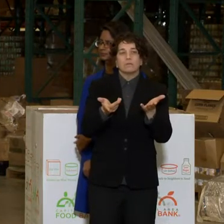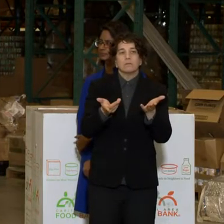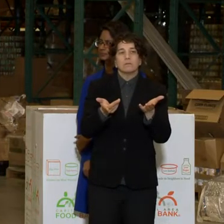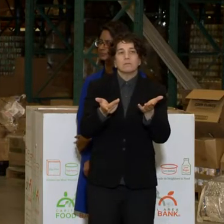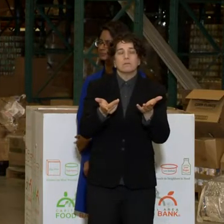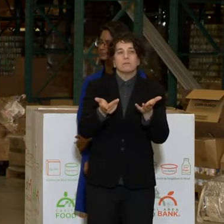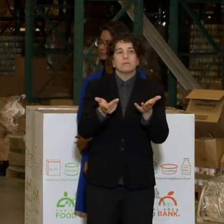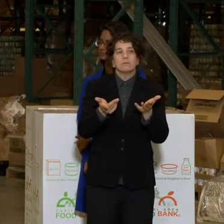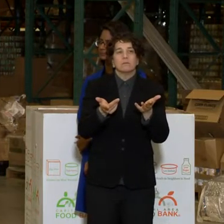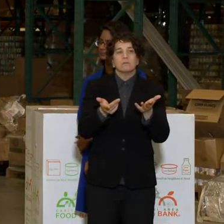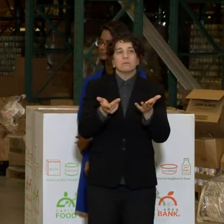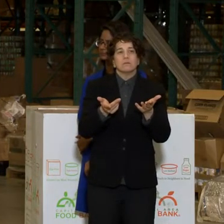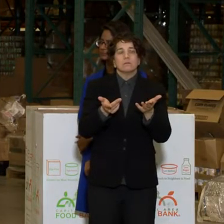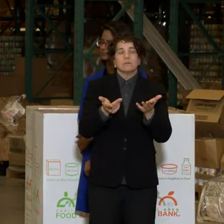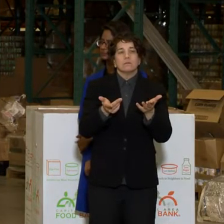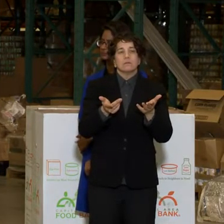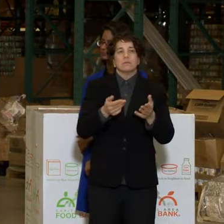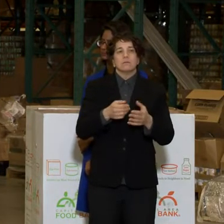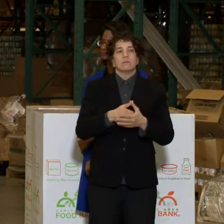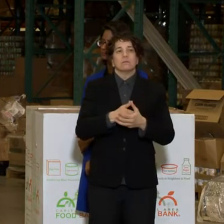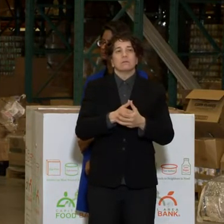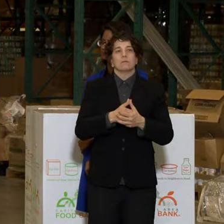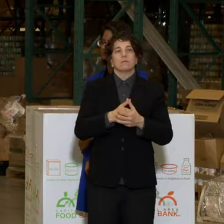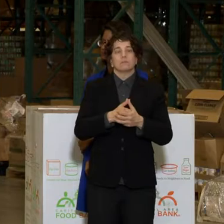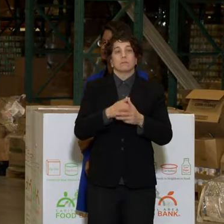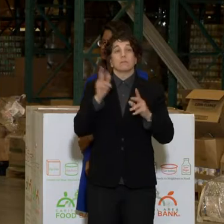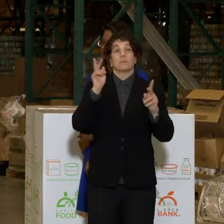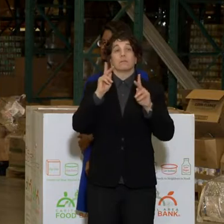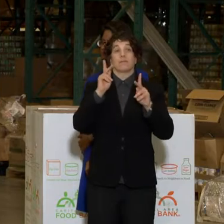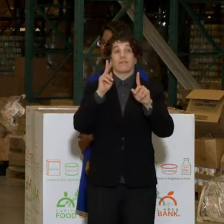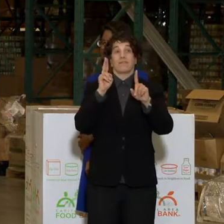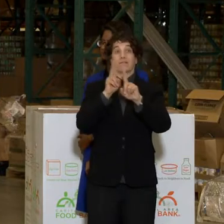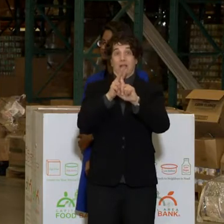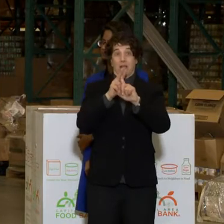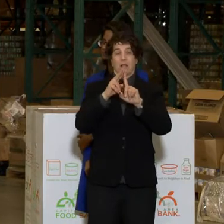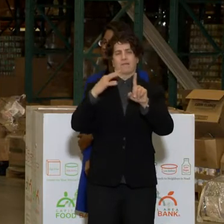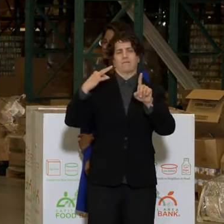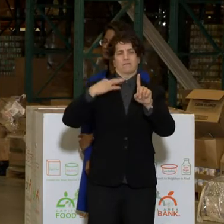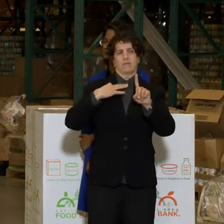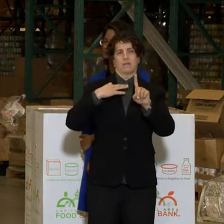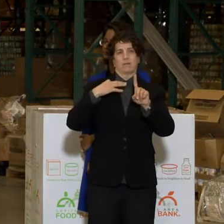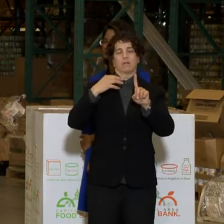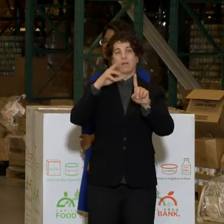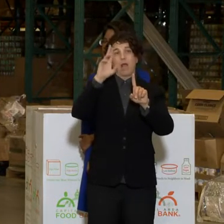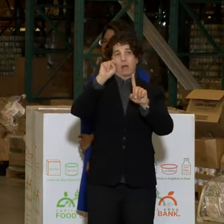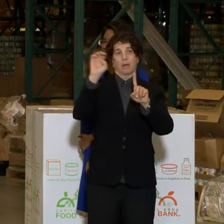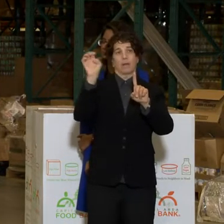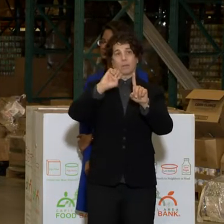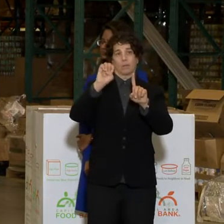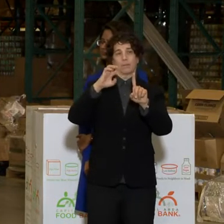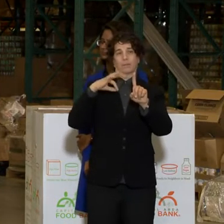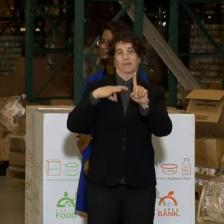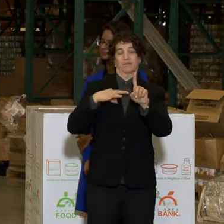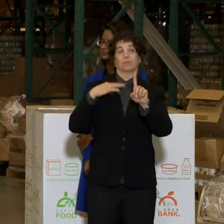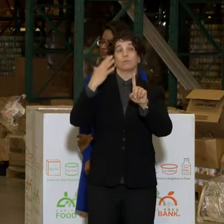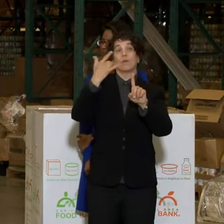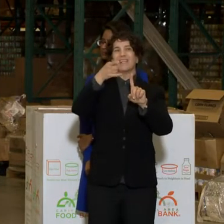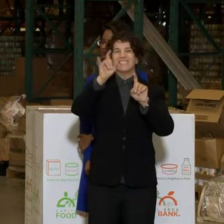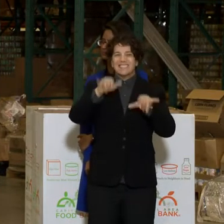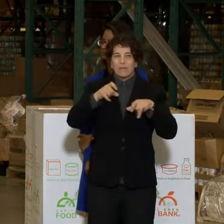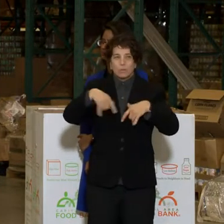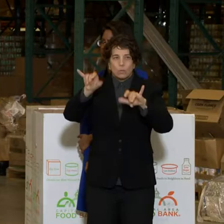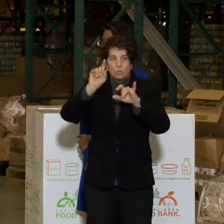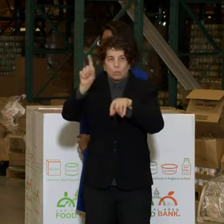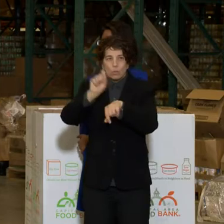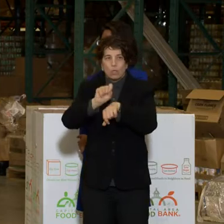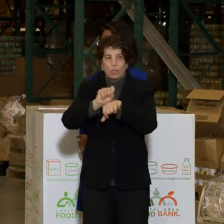have had people file and request unemployment benefits, but because they are required to show up to work but not get paid,